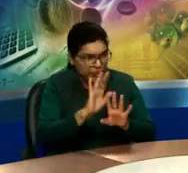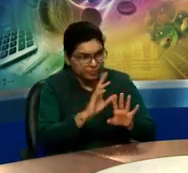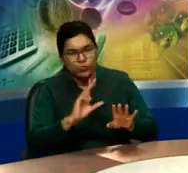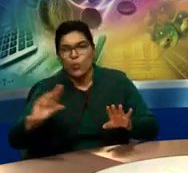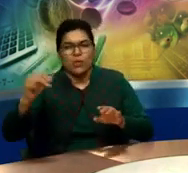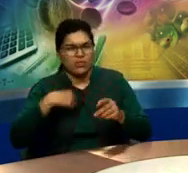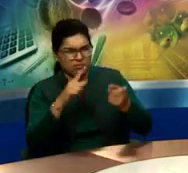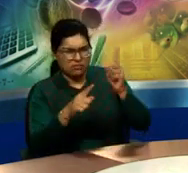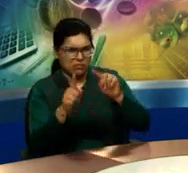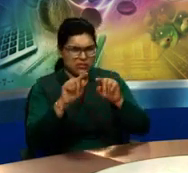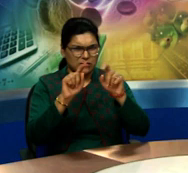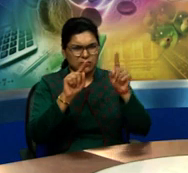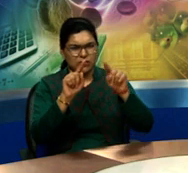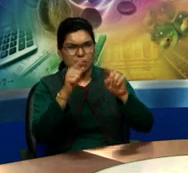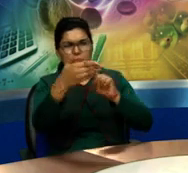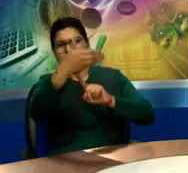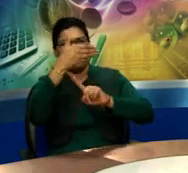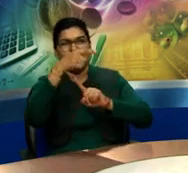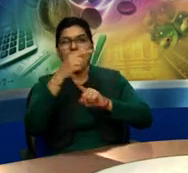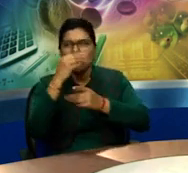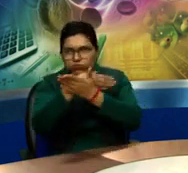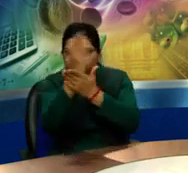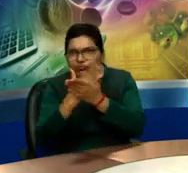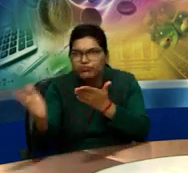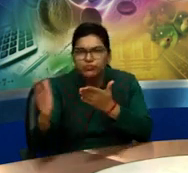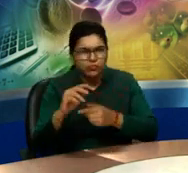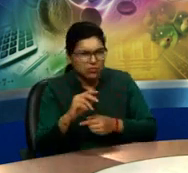It may lead to heavy loss to machine and tools,